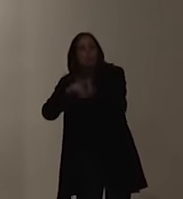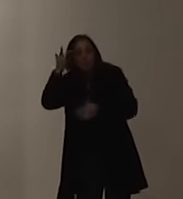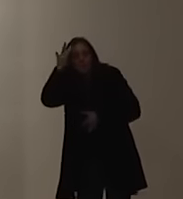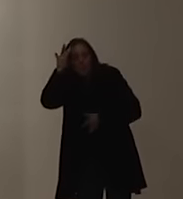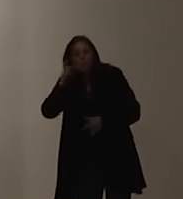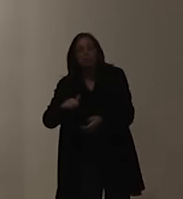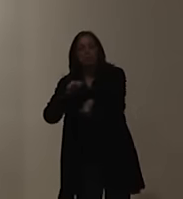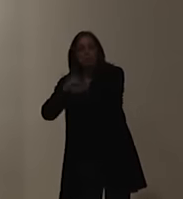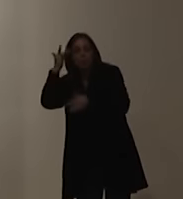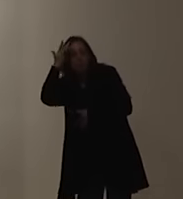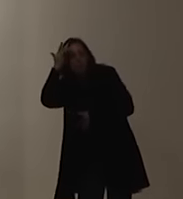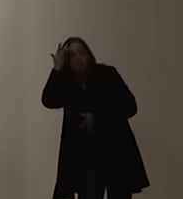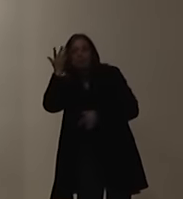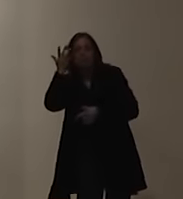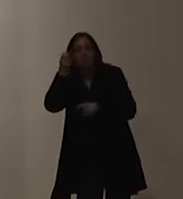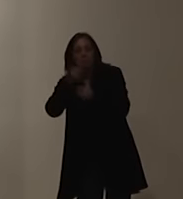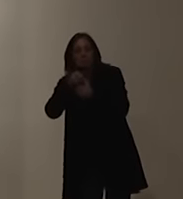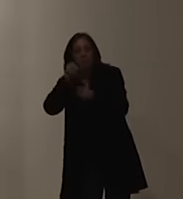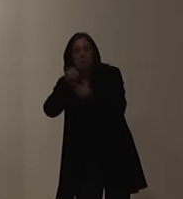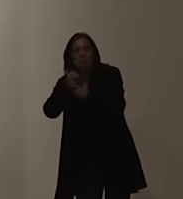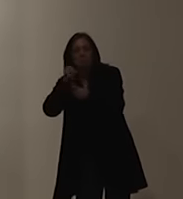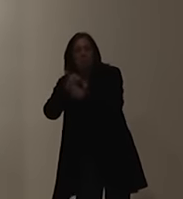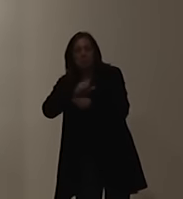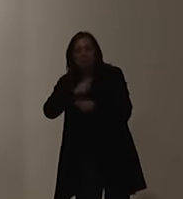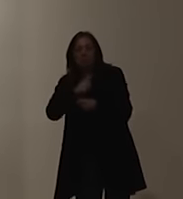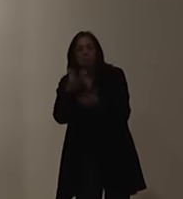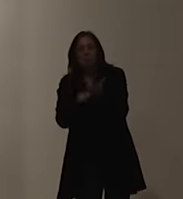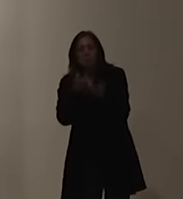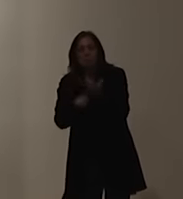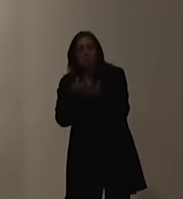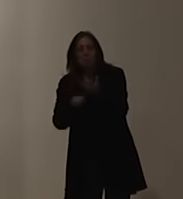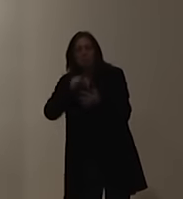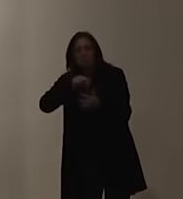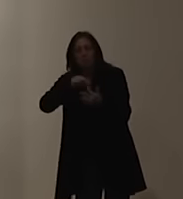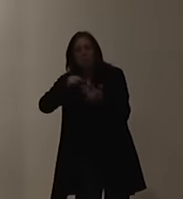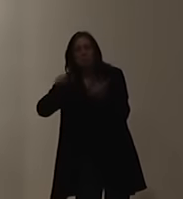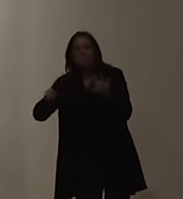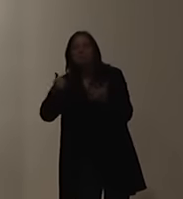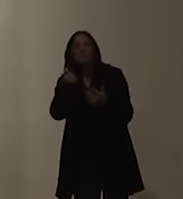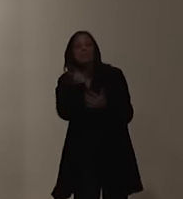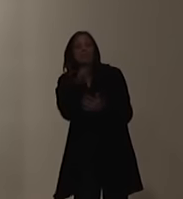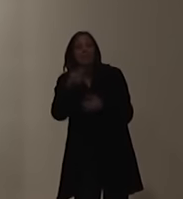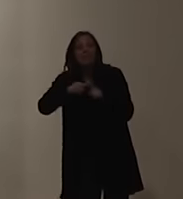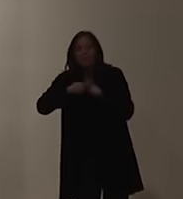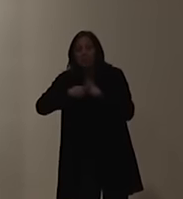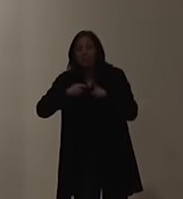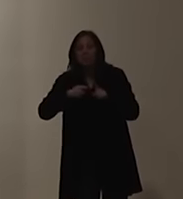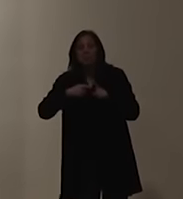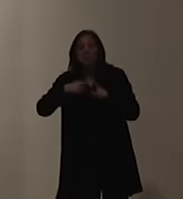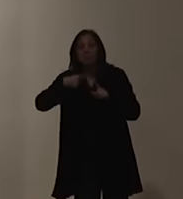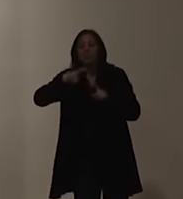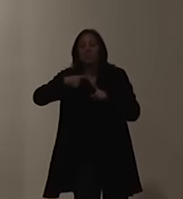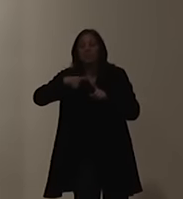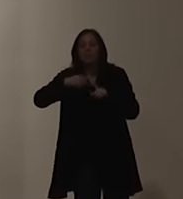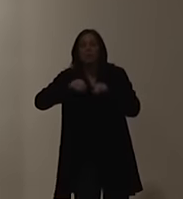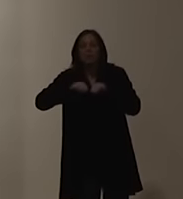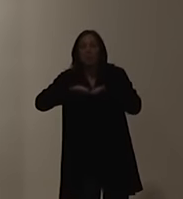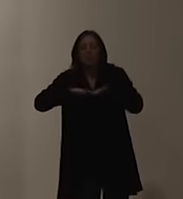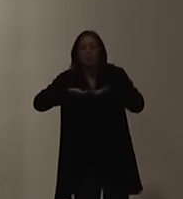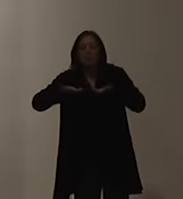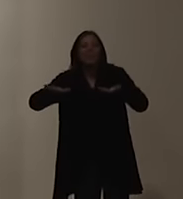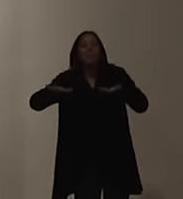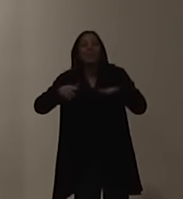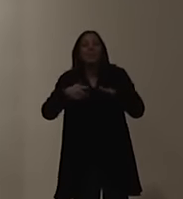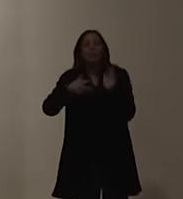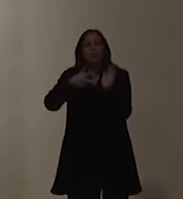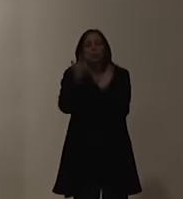within a few months. It's already gone out of this region called the tri-zone area, where those three countries come together, into the